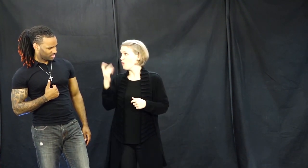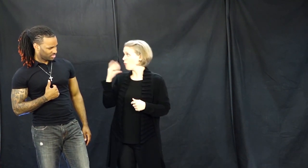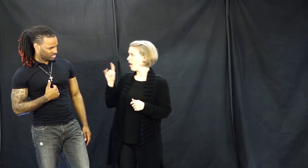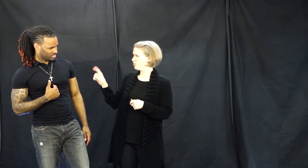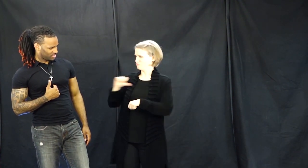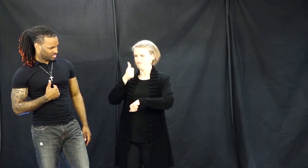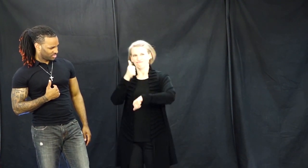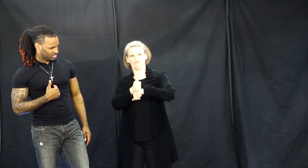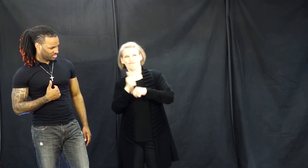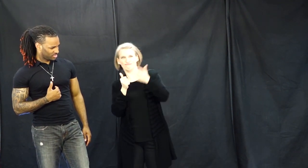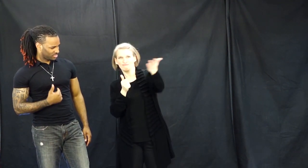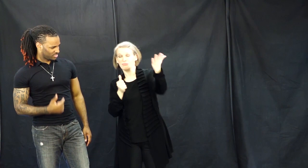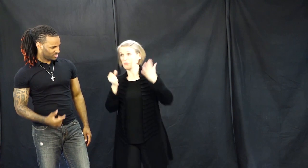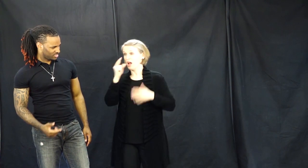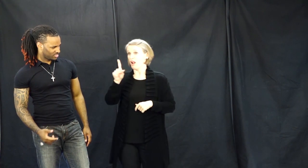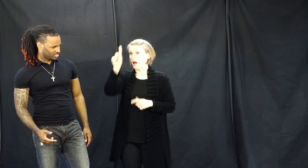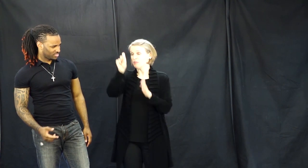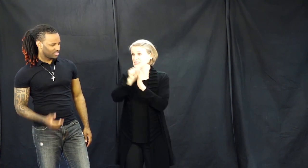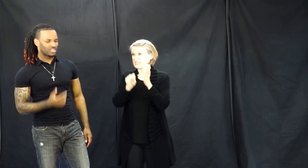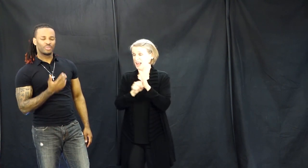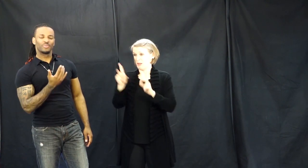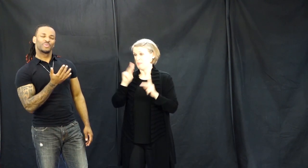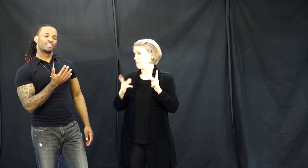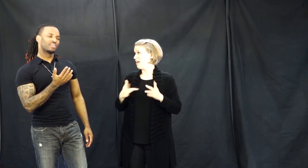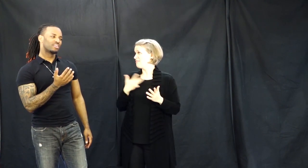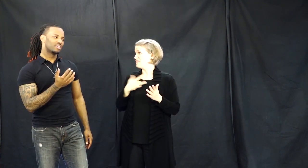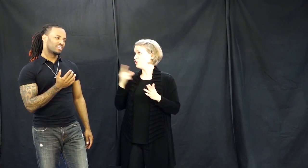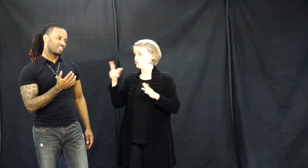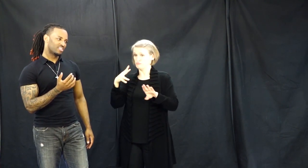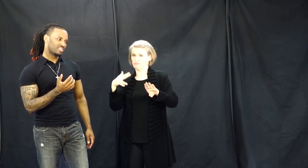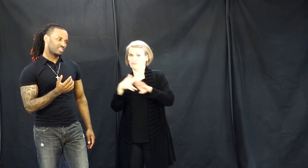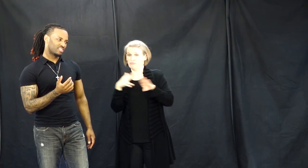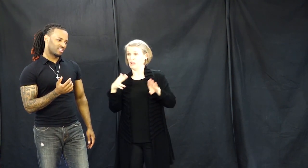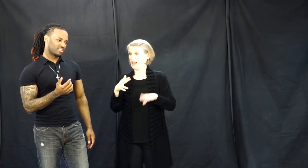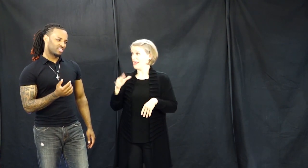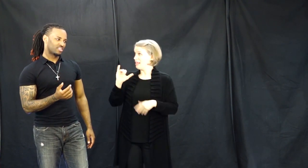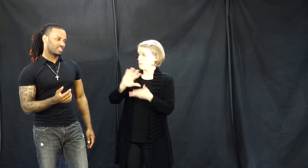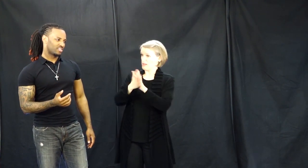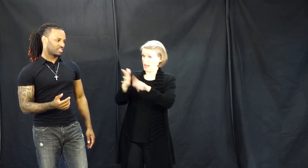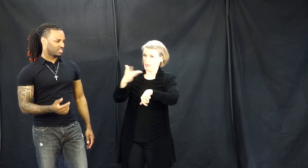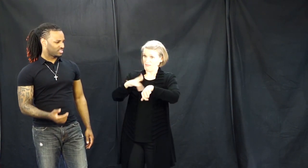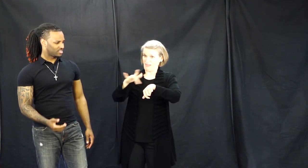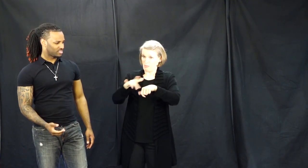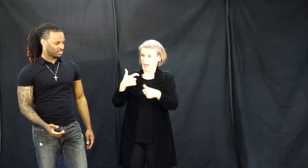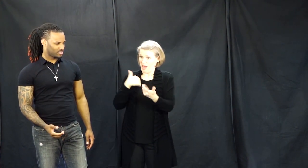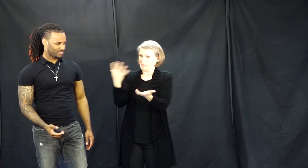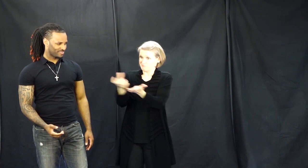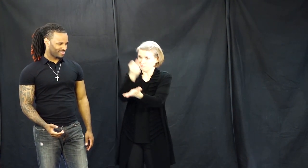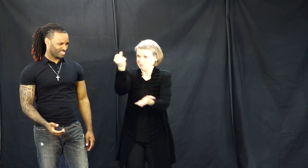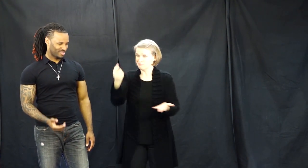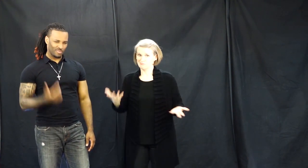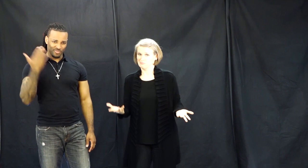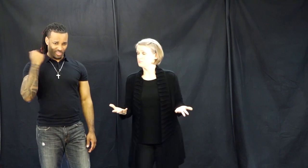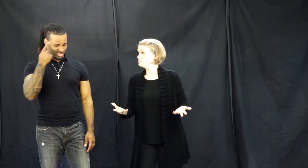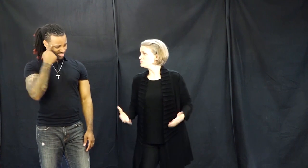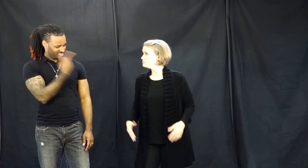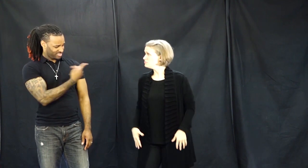things you create. But upstate, wait, people think you're crooked. The scholar seat was up for grabs, so I took it. I've always considered you a